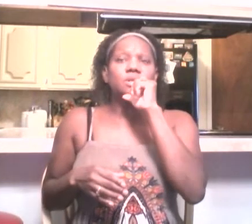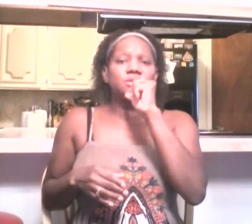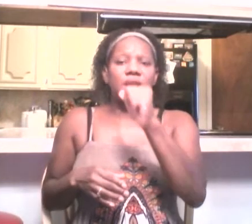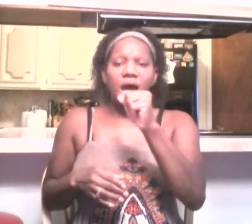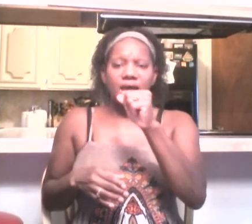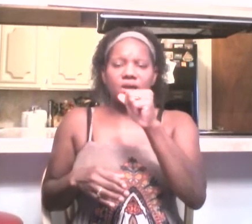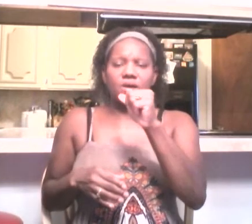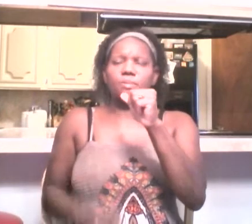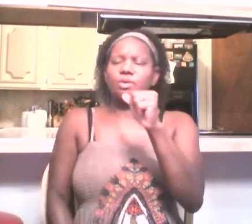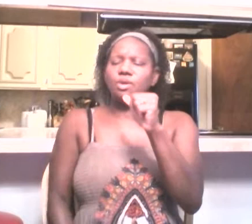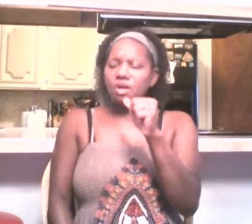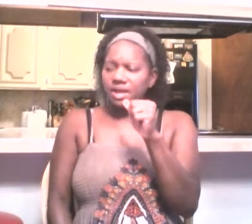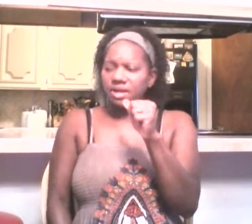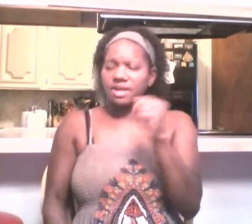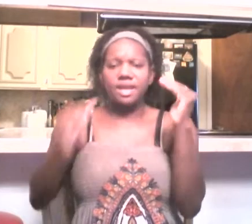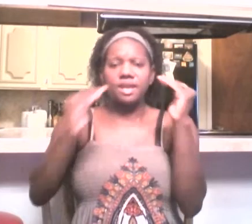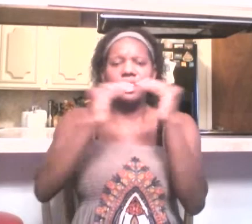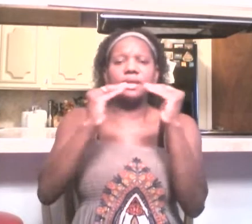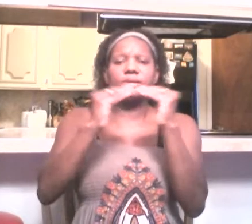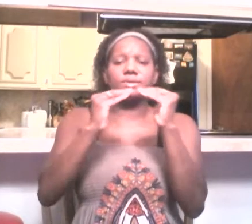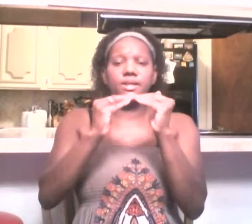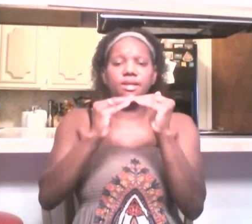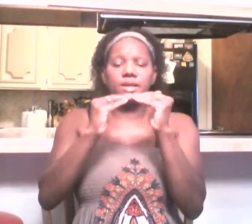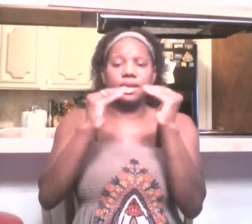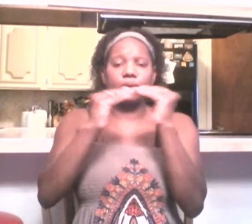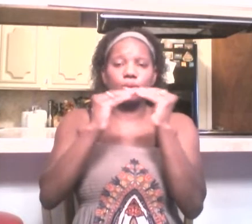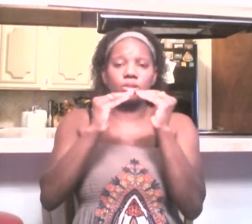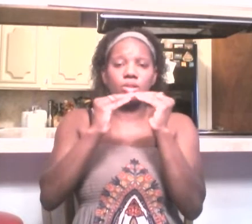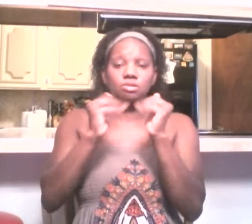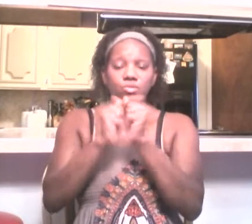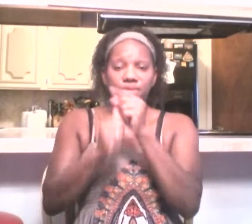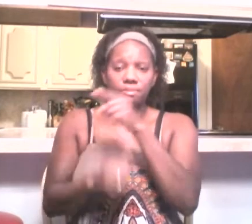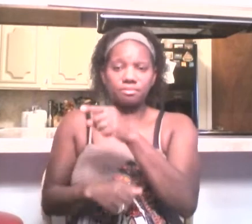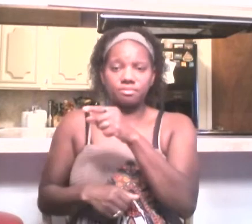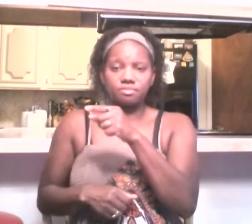who's not, I call that, equal to them.